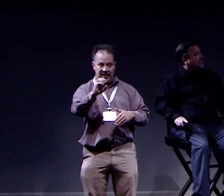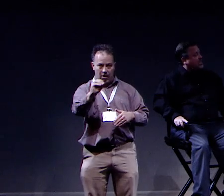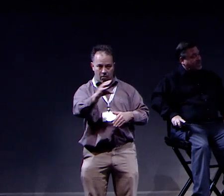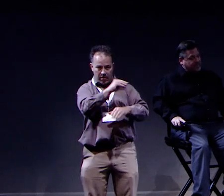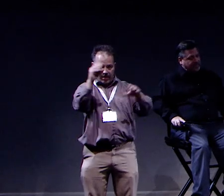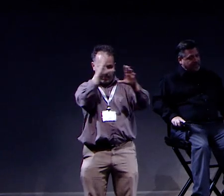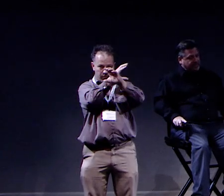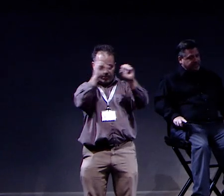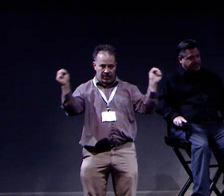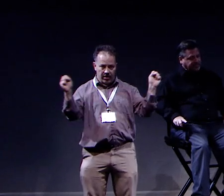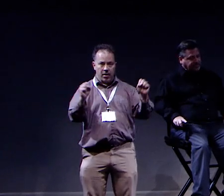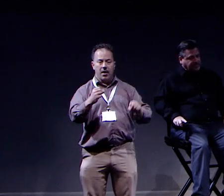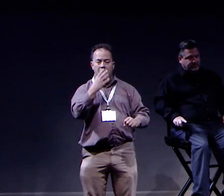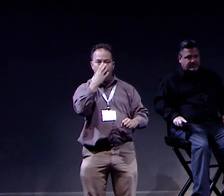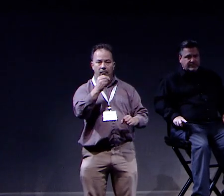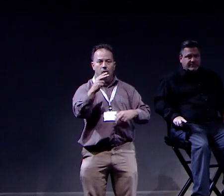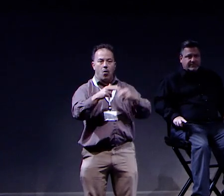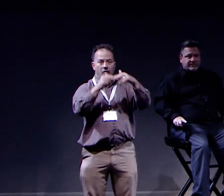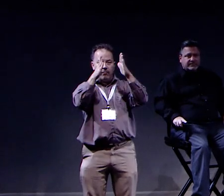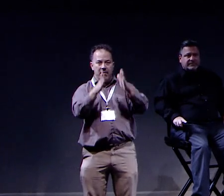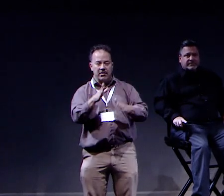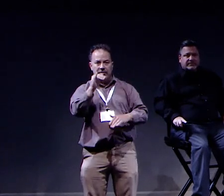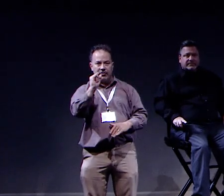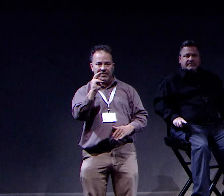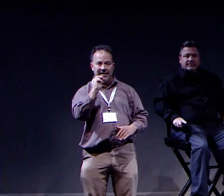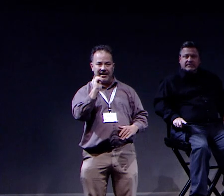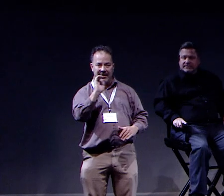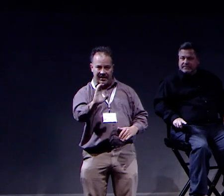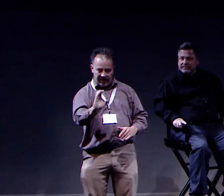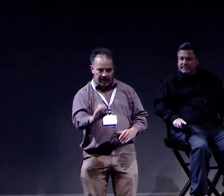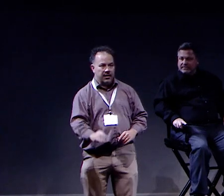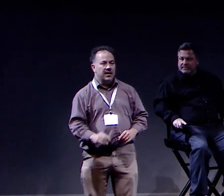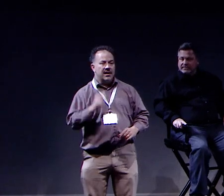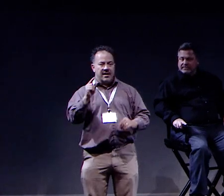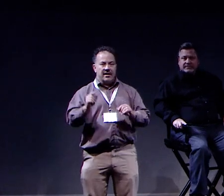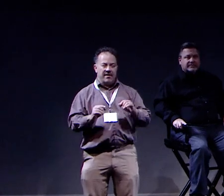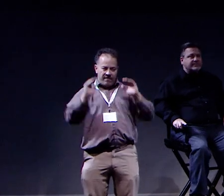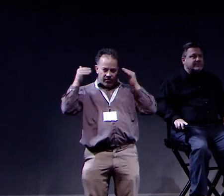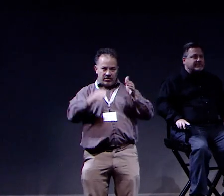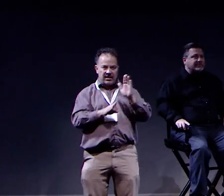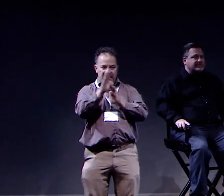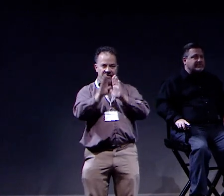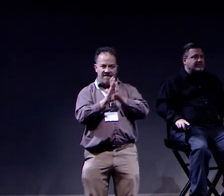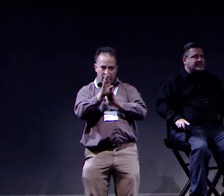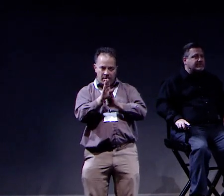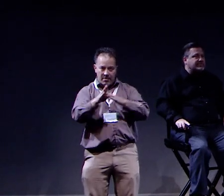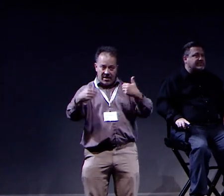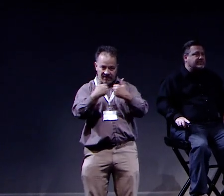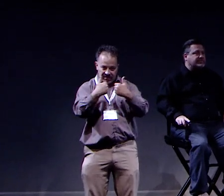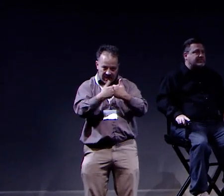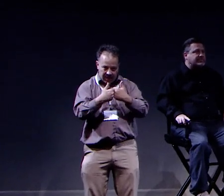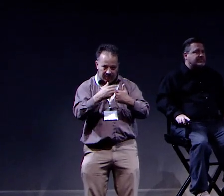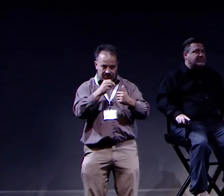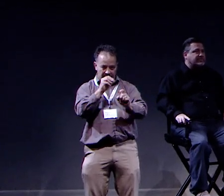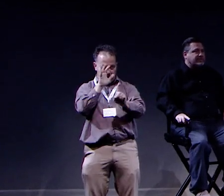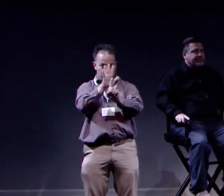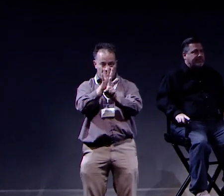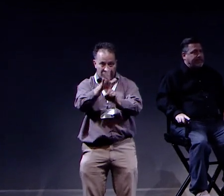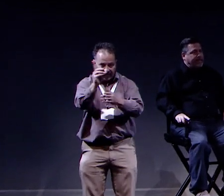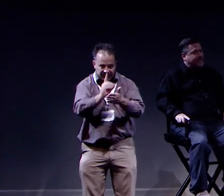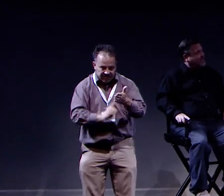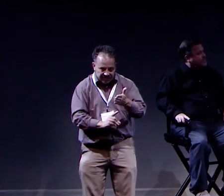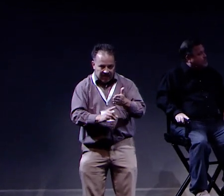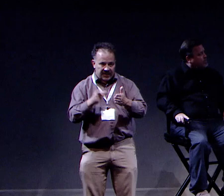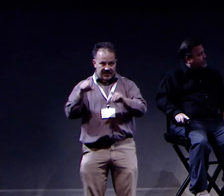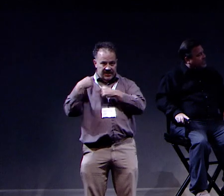president of Worldbuildr, Inc. He focuses on the development of games and attraction design.